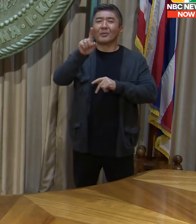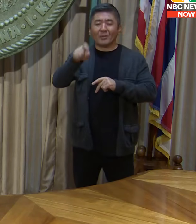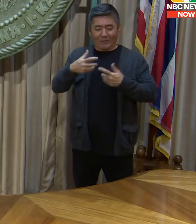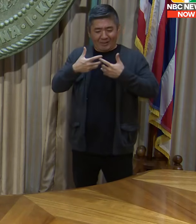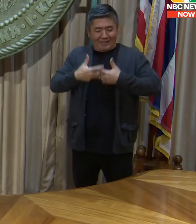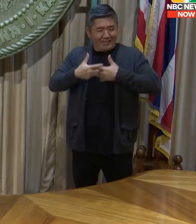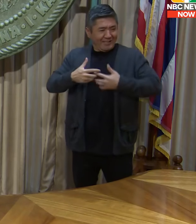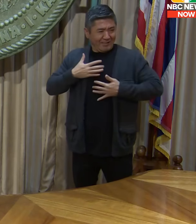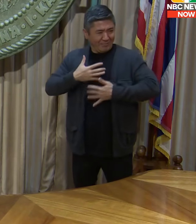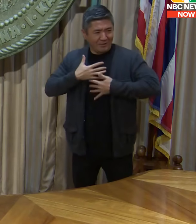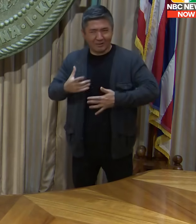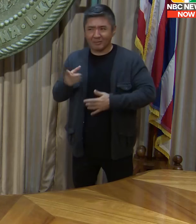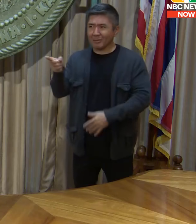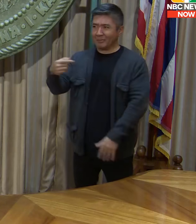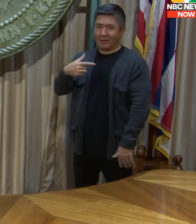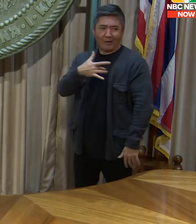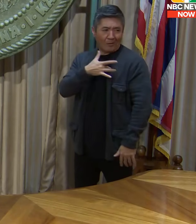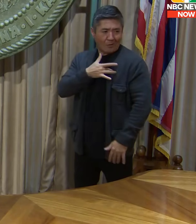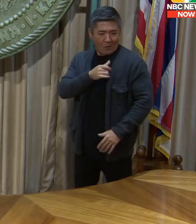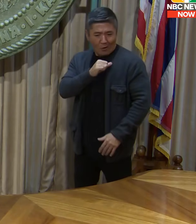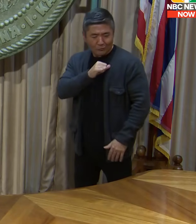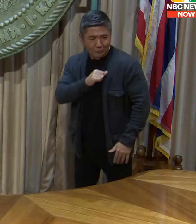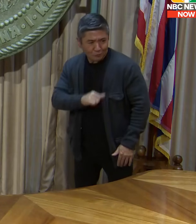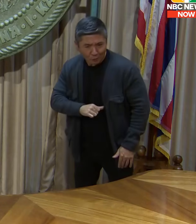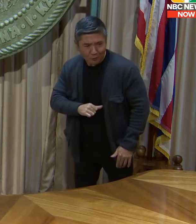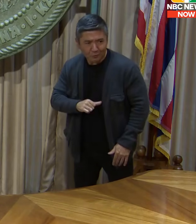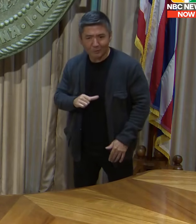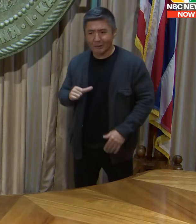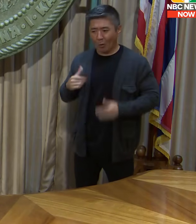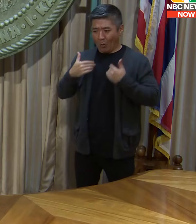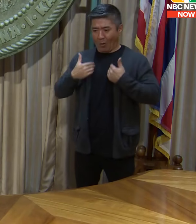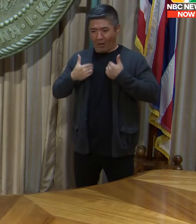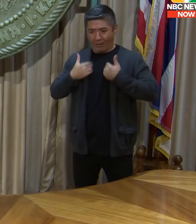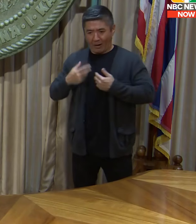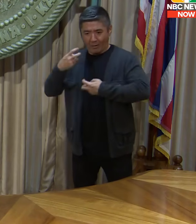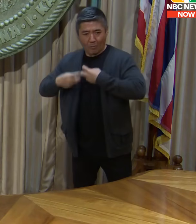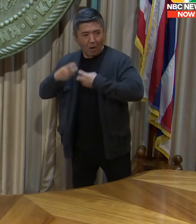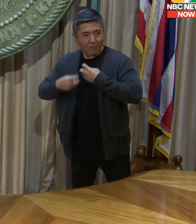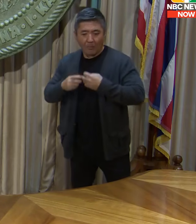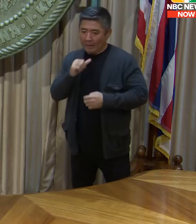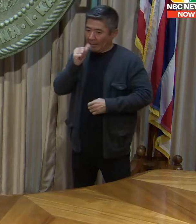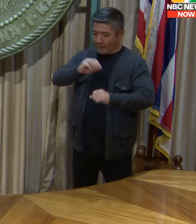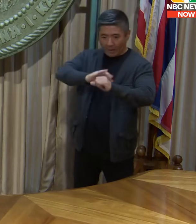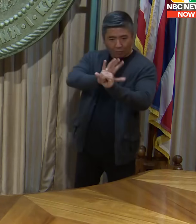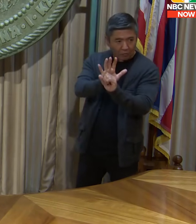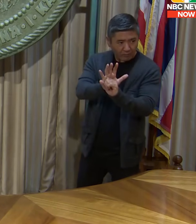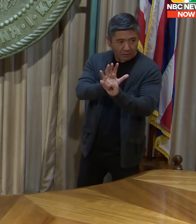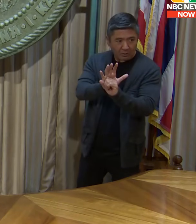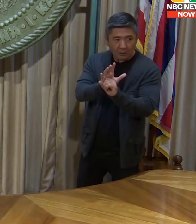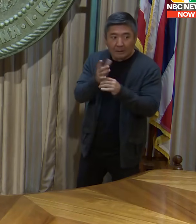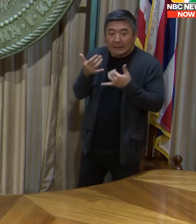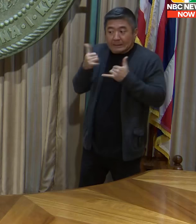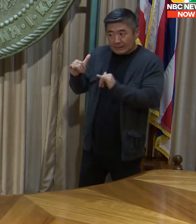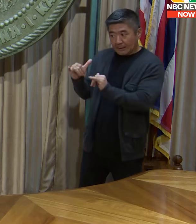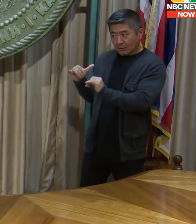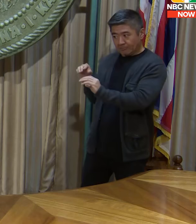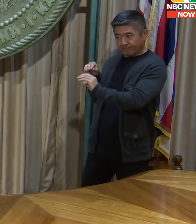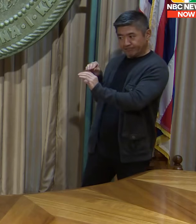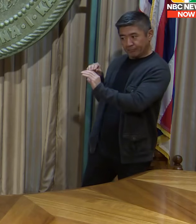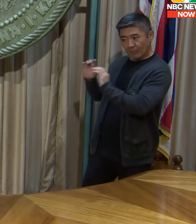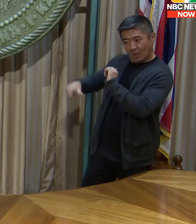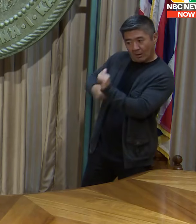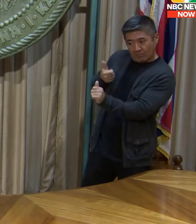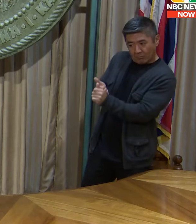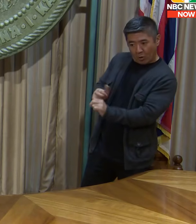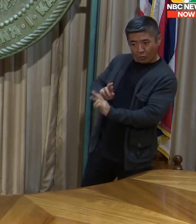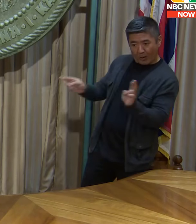heart surgery or have had lung problems that are not COVID related. We save as many ventilators as we can, but we still have all of the other health problems that we usually